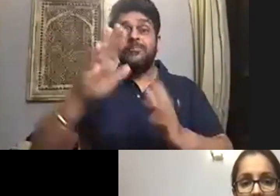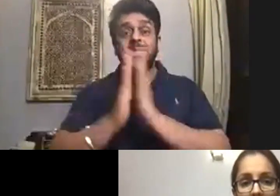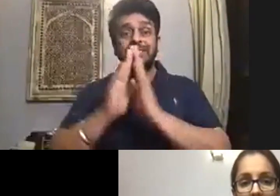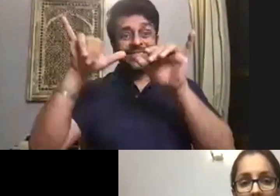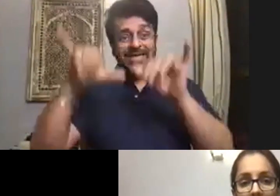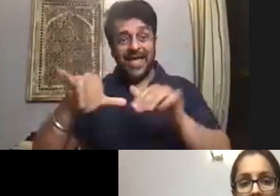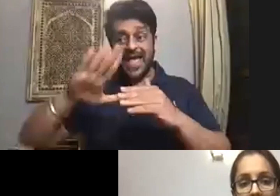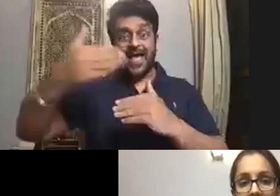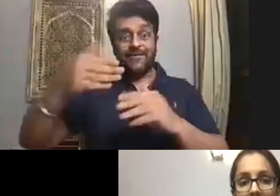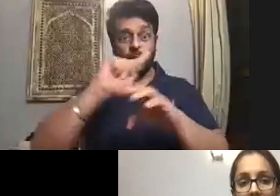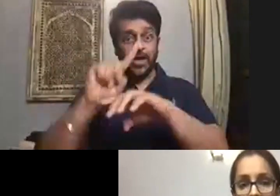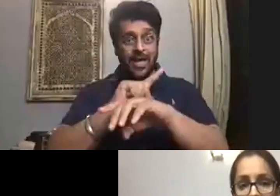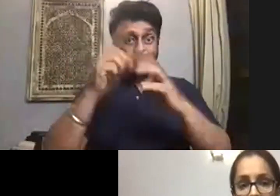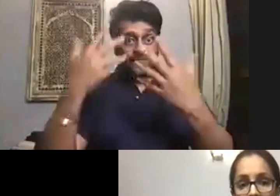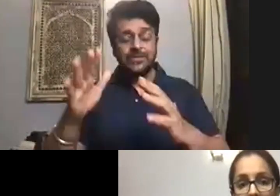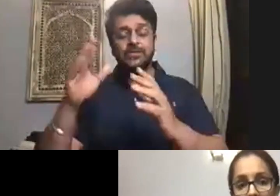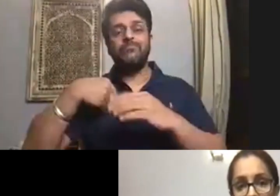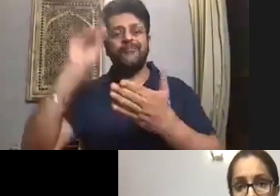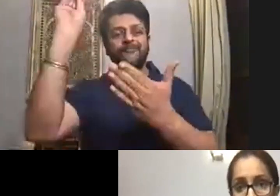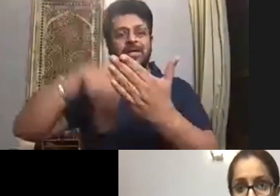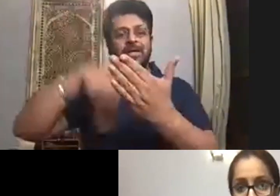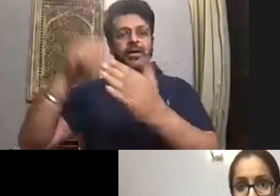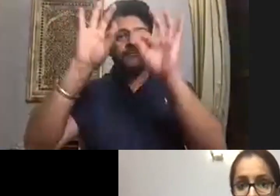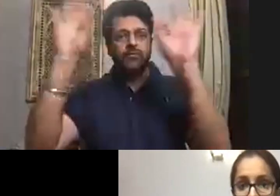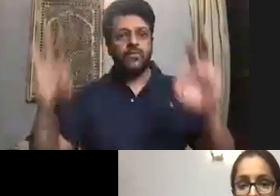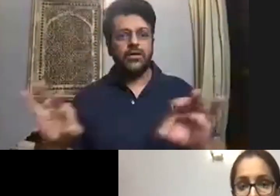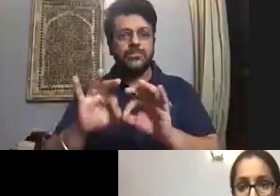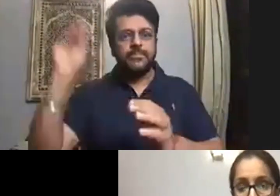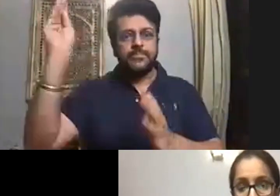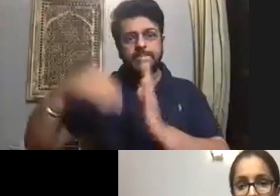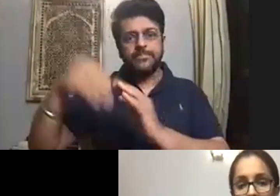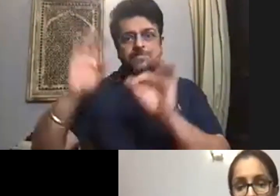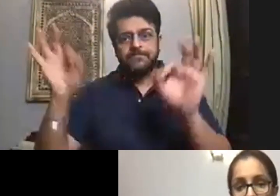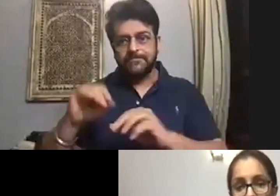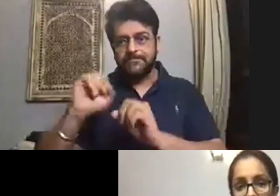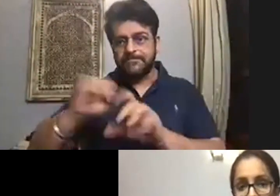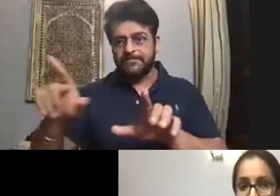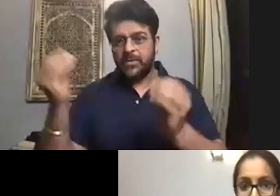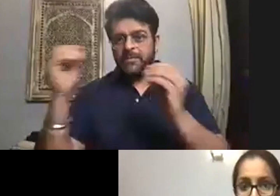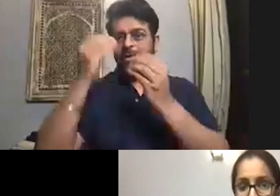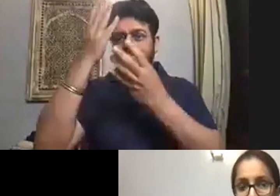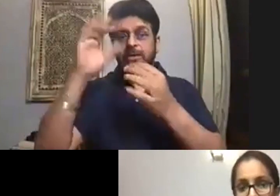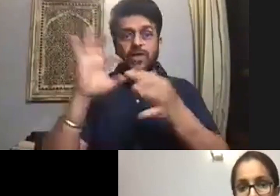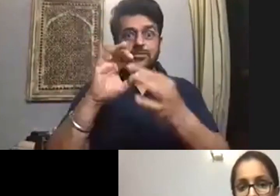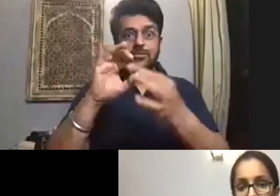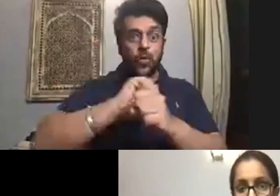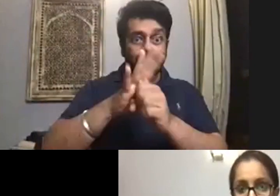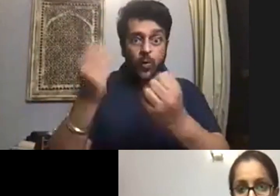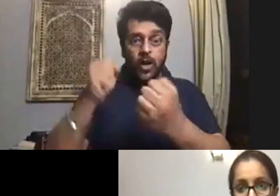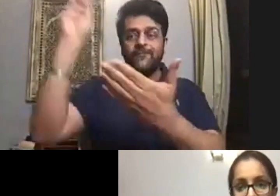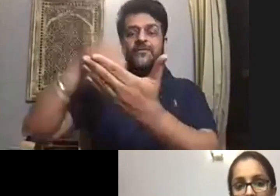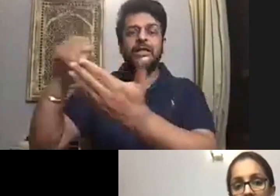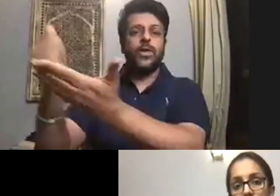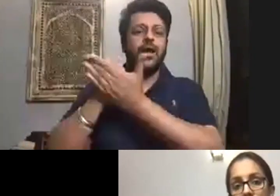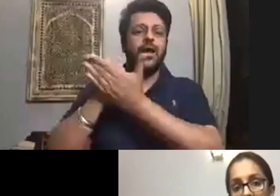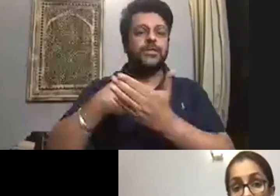And second thing, please stay after 1 hour. We have a form that needs to be filled out by everyone. So please stay for that.